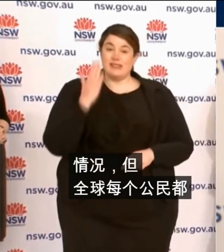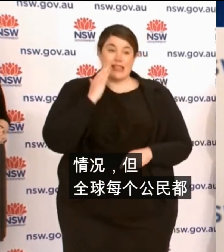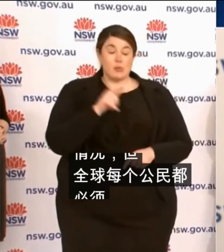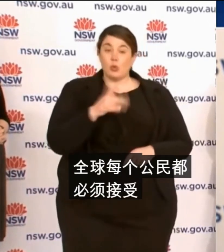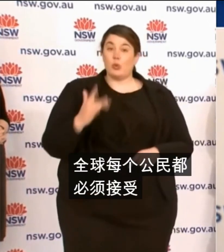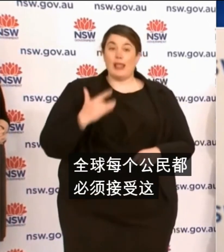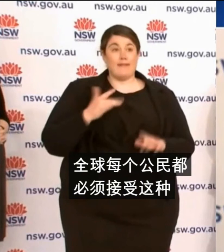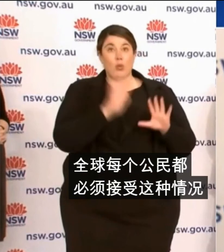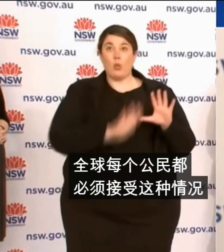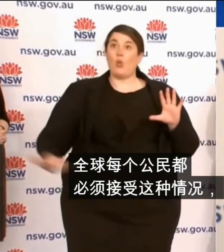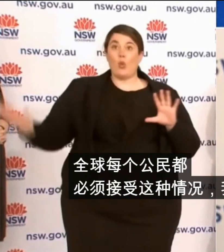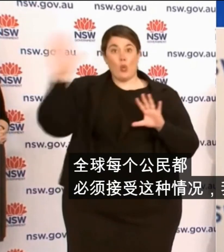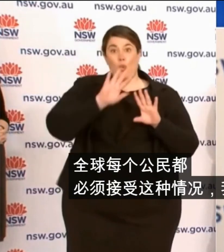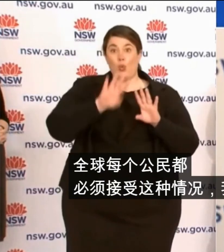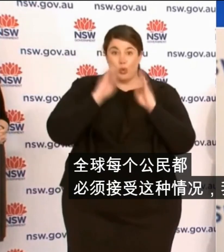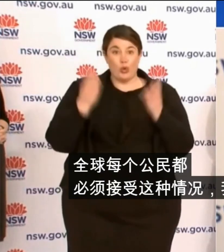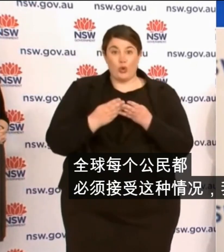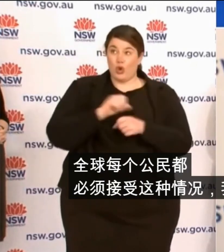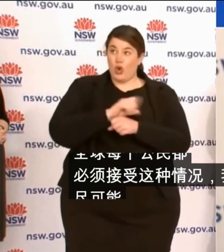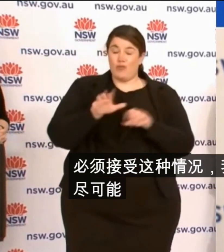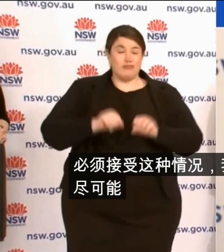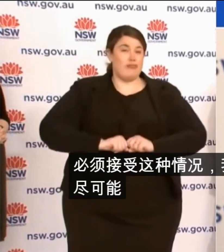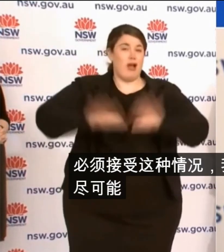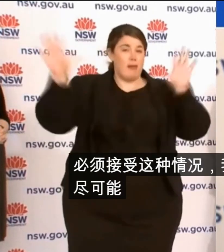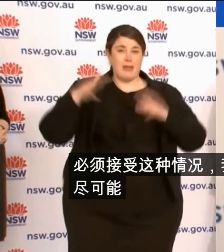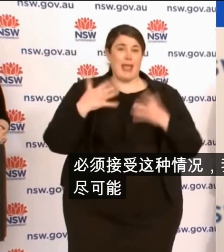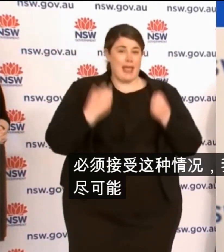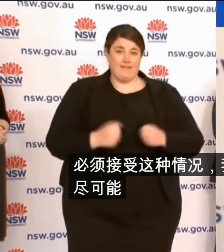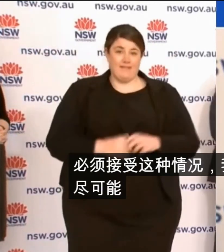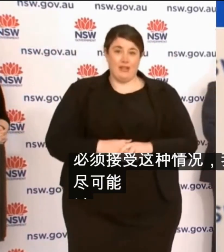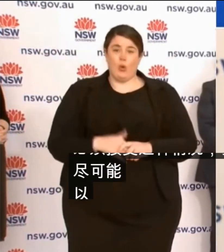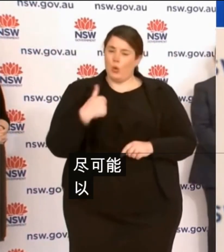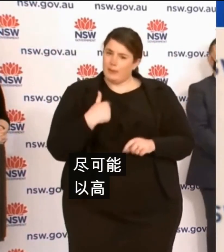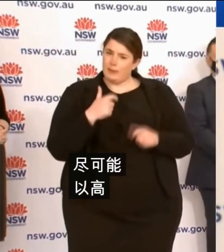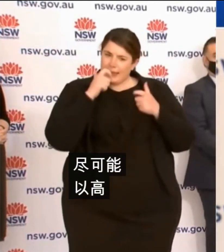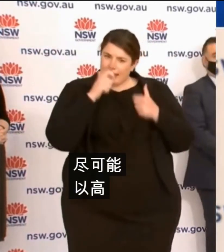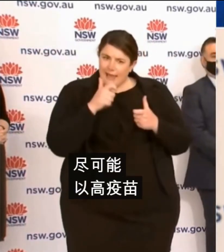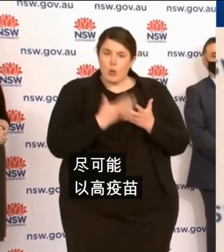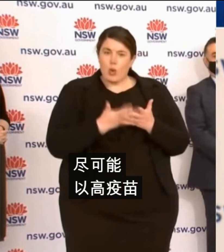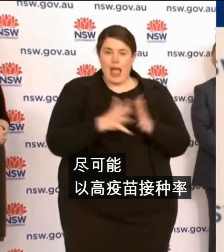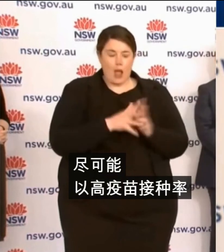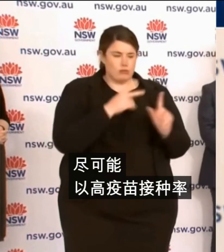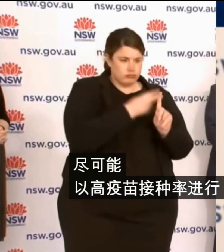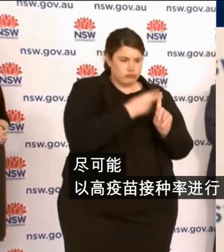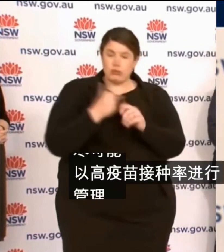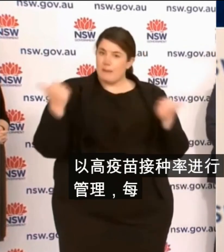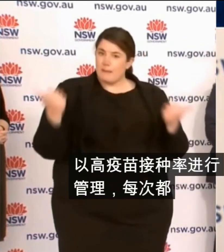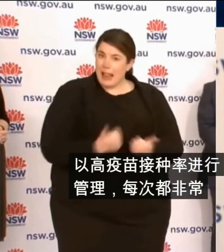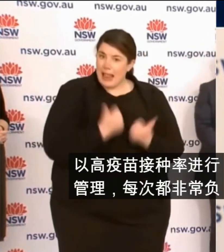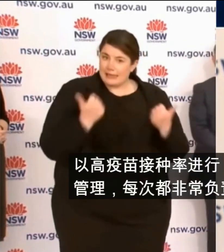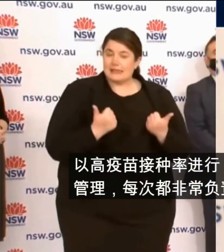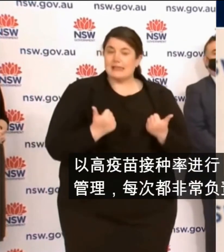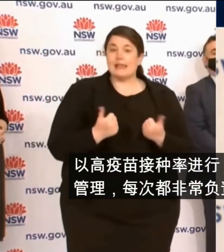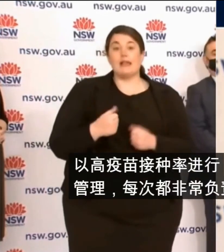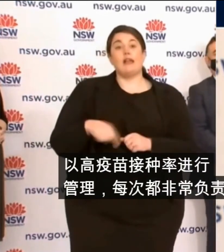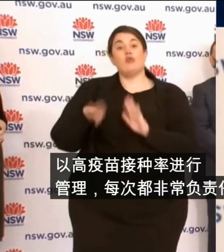has to come to terms with. And our best way is to do it in as managed way as possible by having high vaccination rates, being very responsible